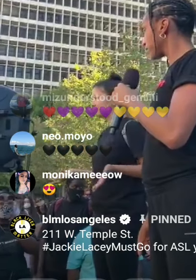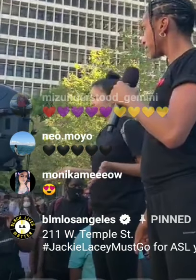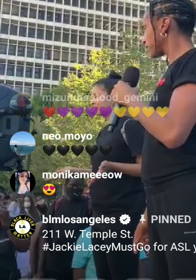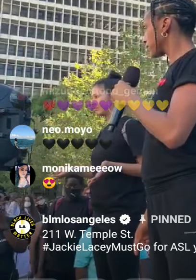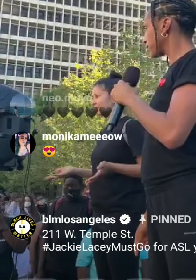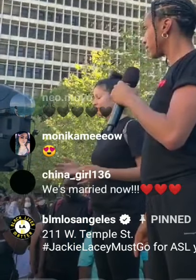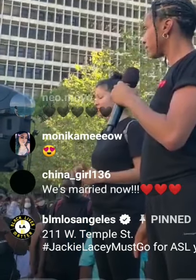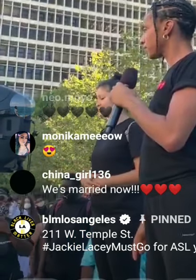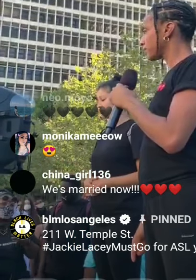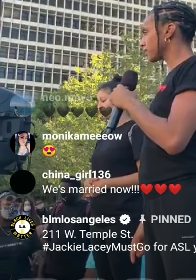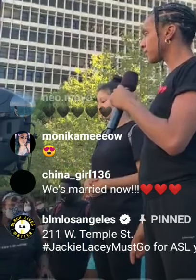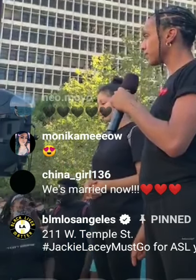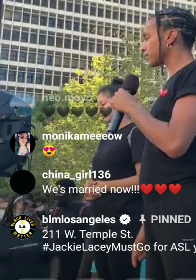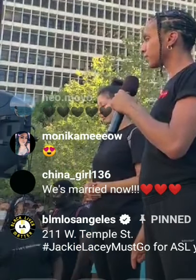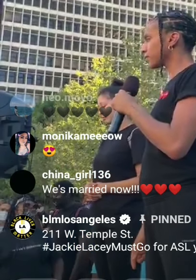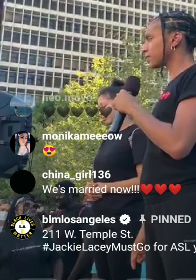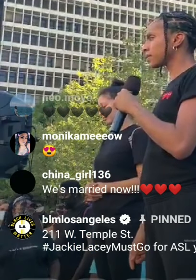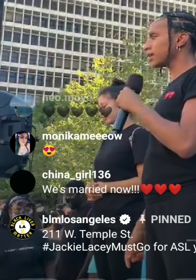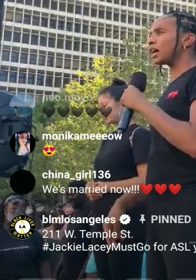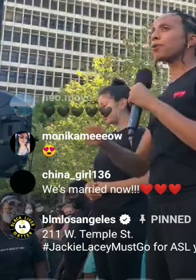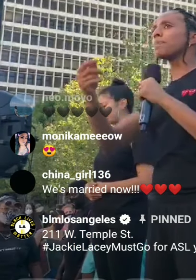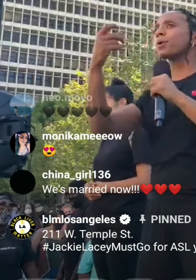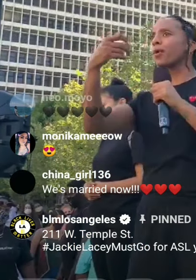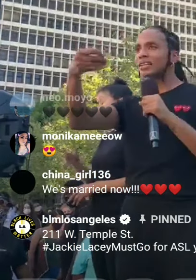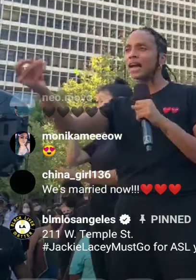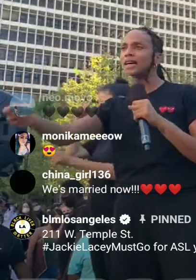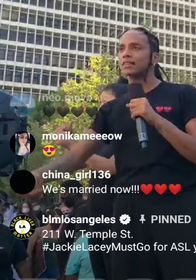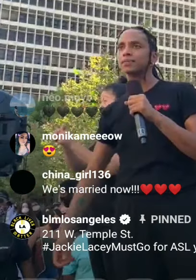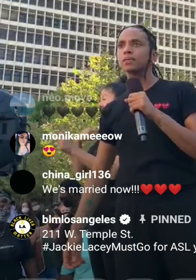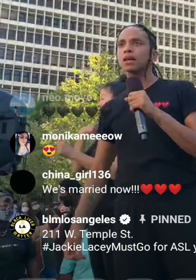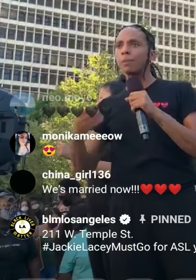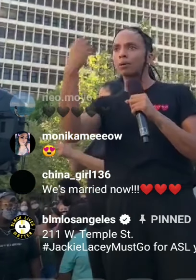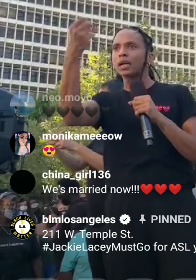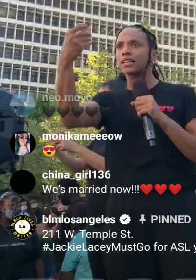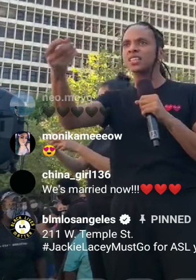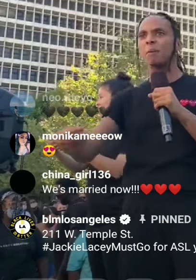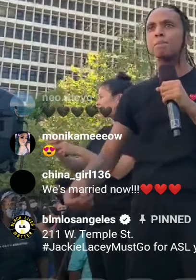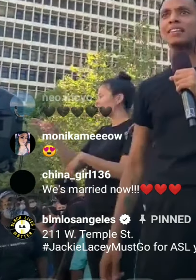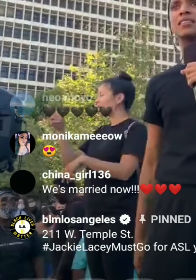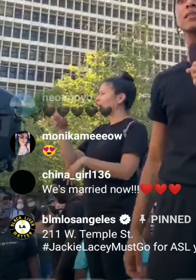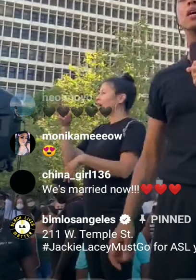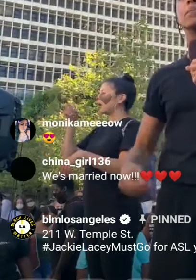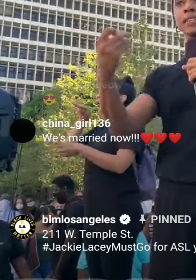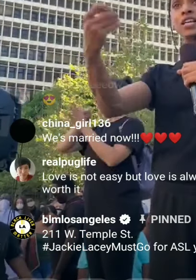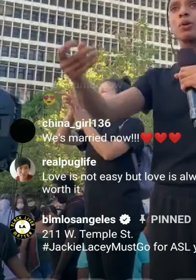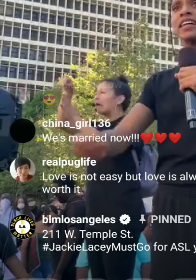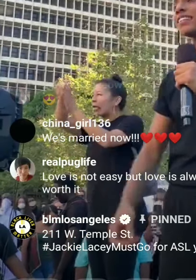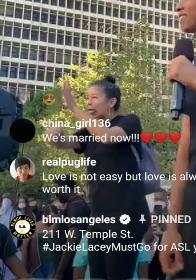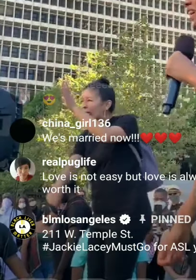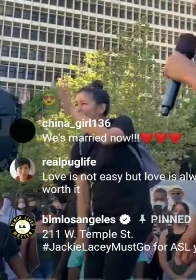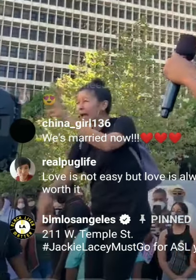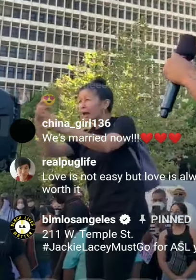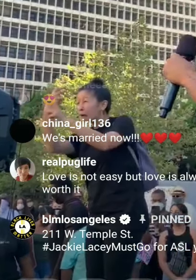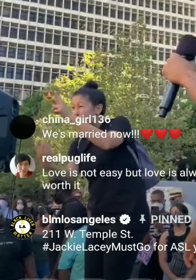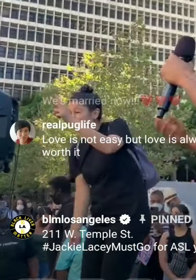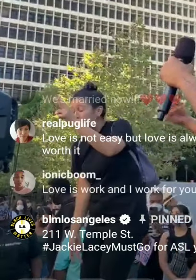And against every obstacle and every system that has existed in your lives and